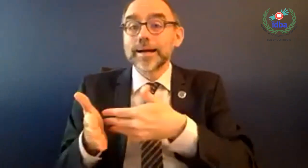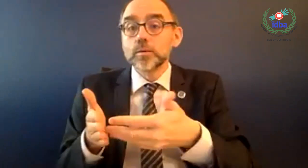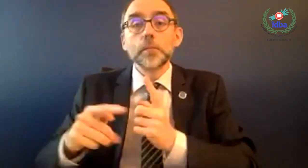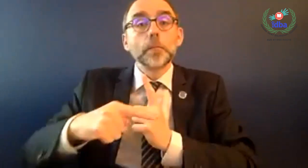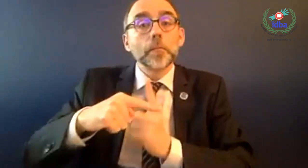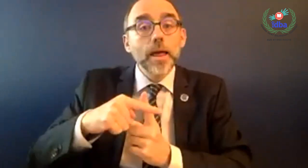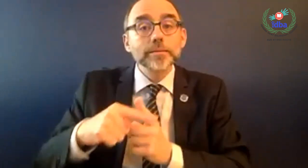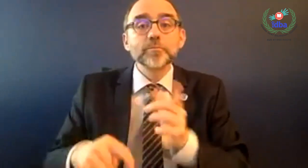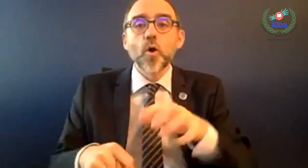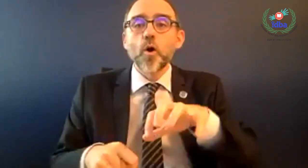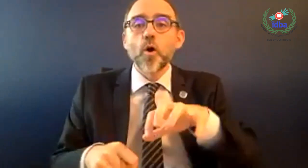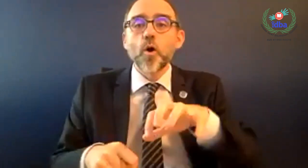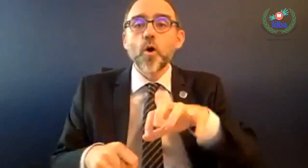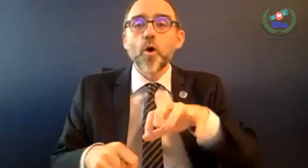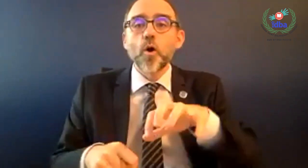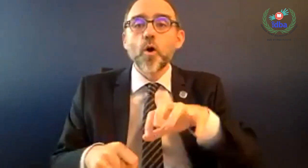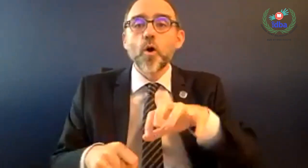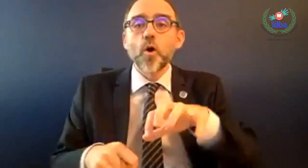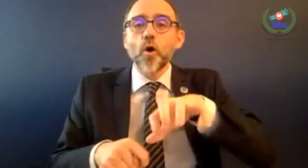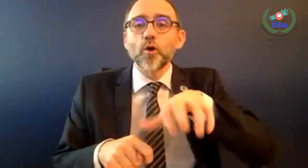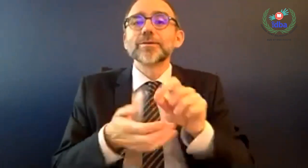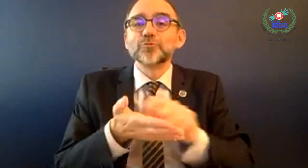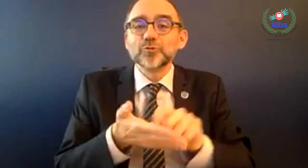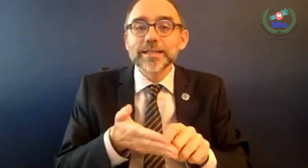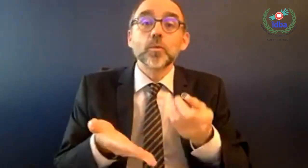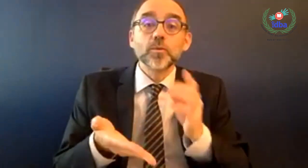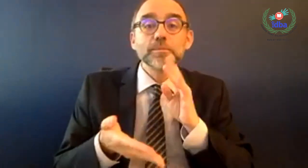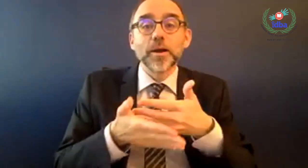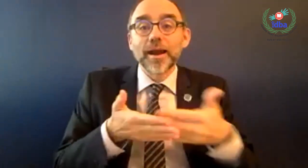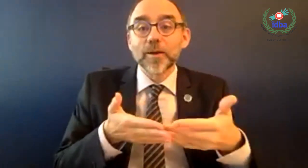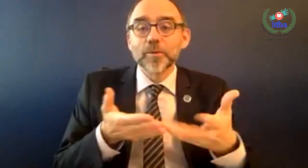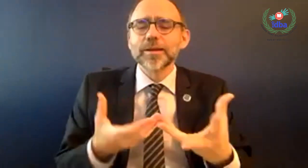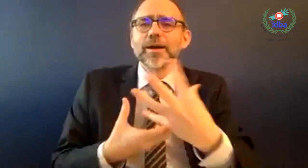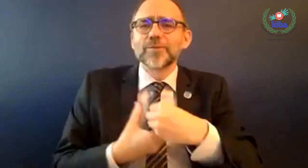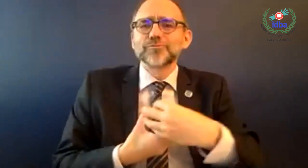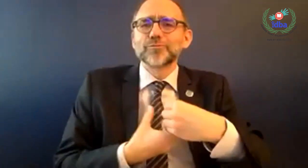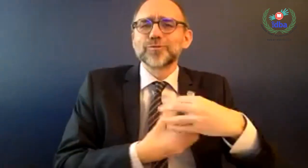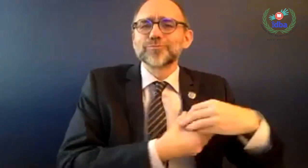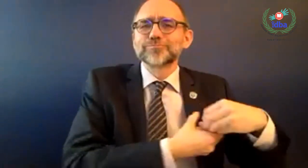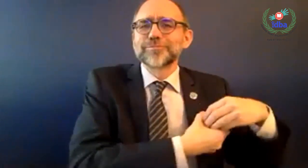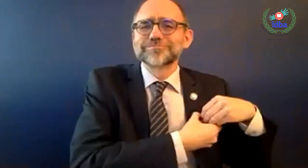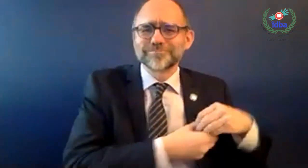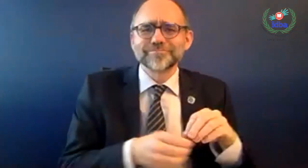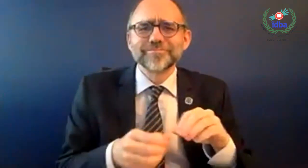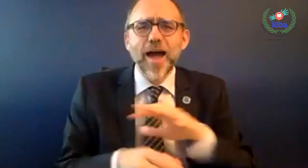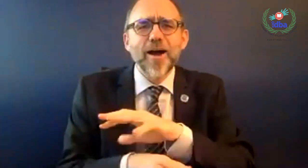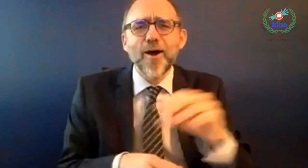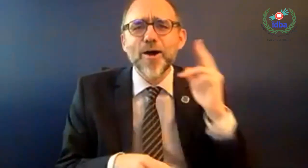And also deaf children using sign language, country's sign language, country's local language, country's verbal